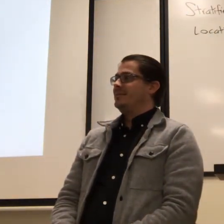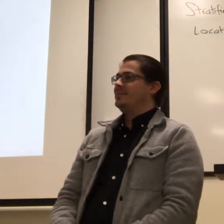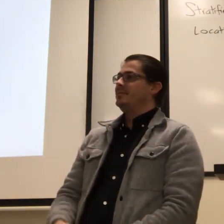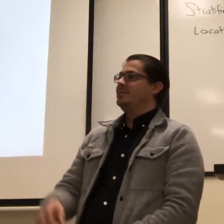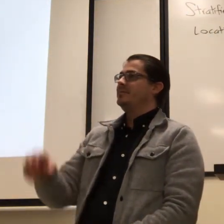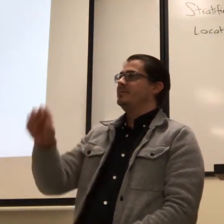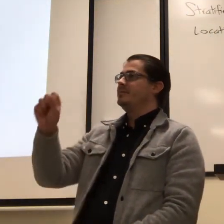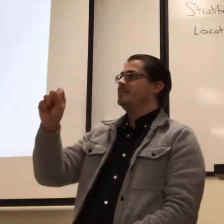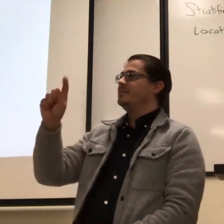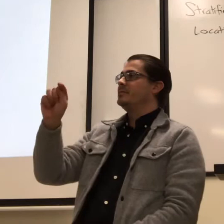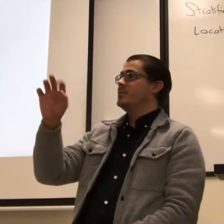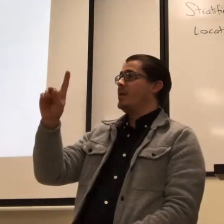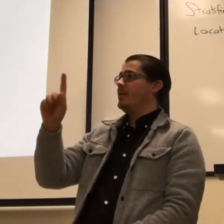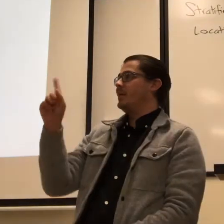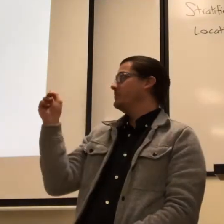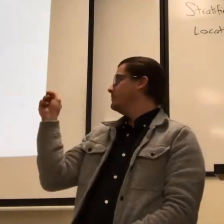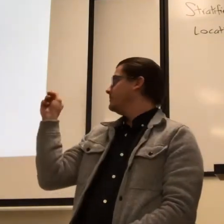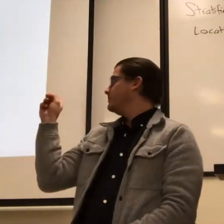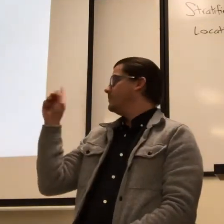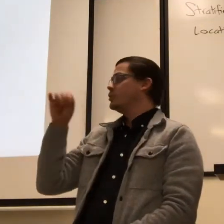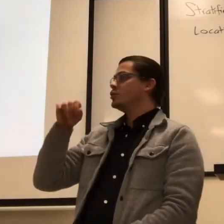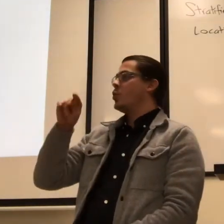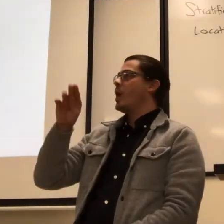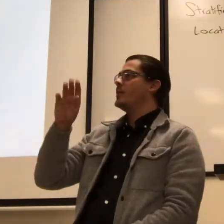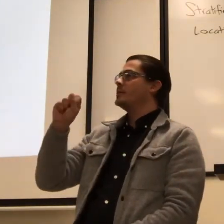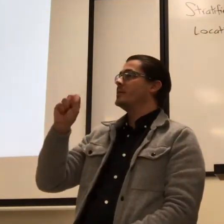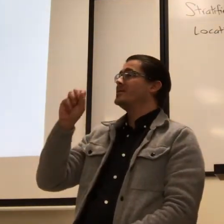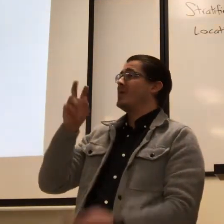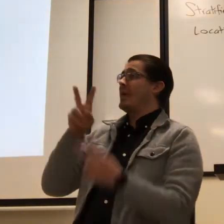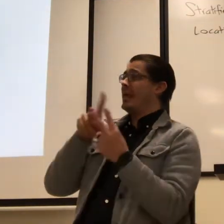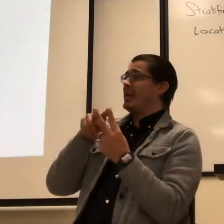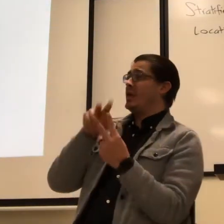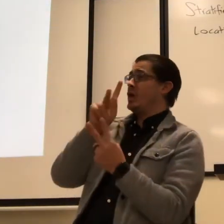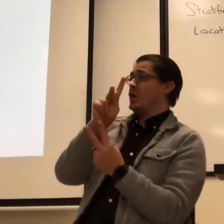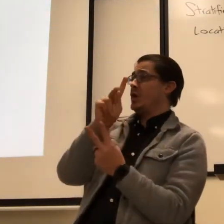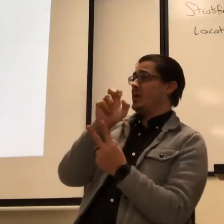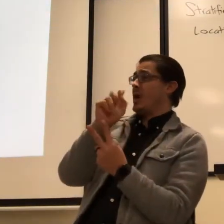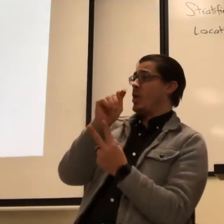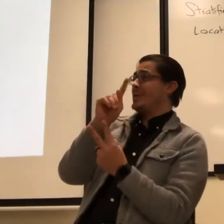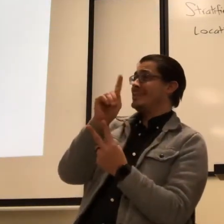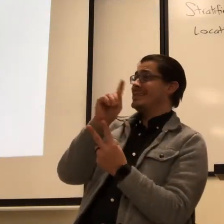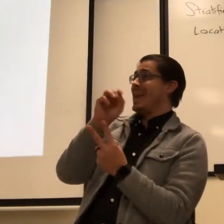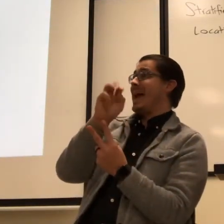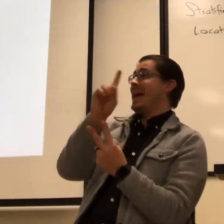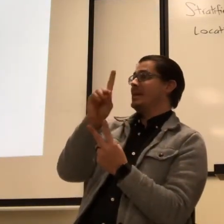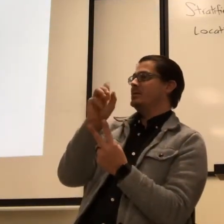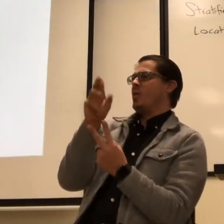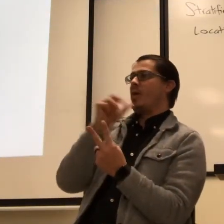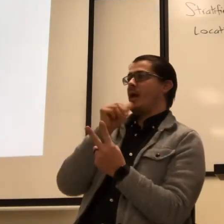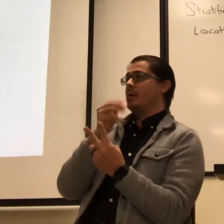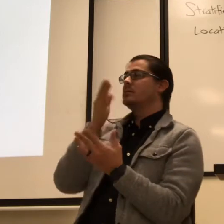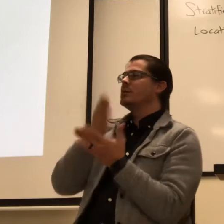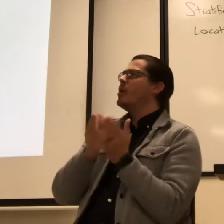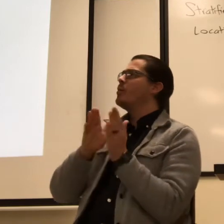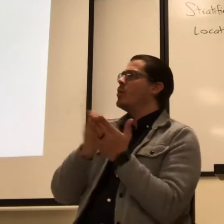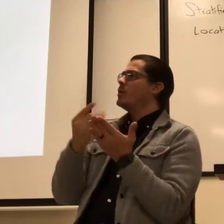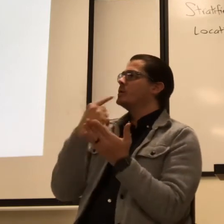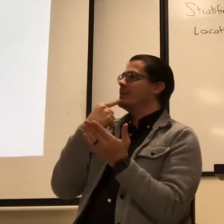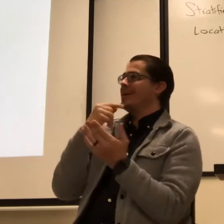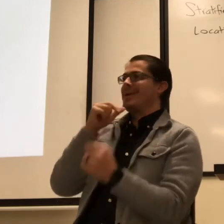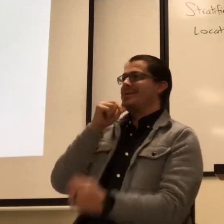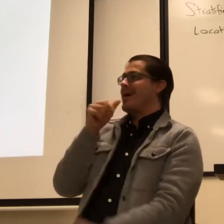Stratified squamous epithelial tissues are either keratinized or not. So some books like to say that they're